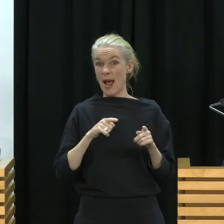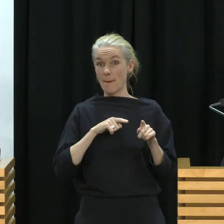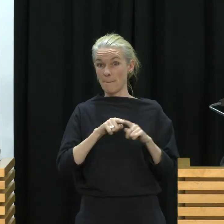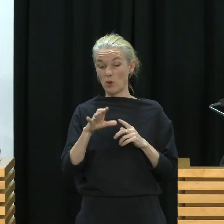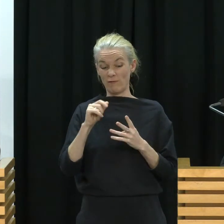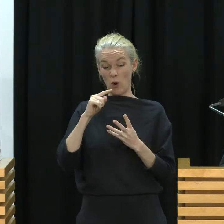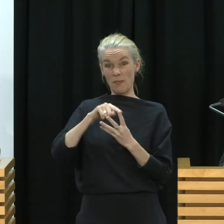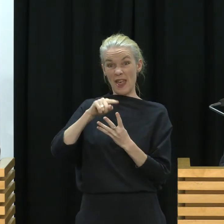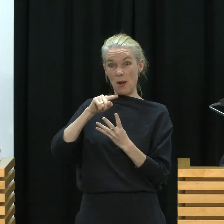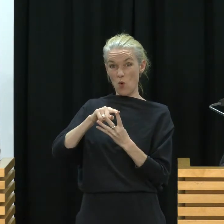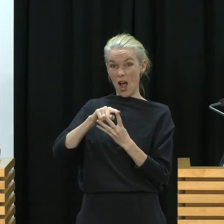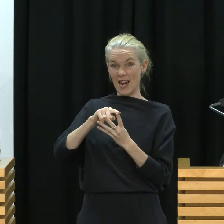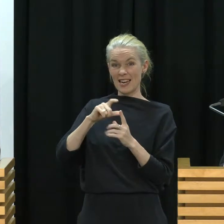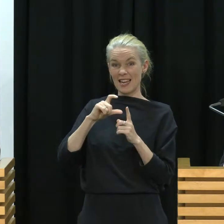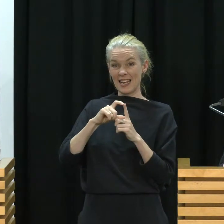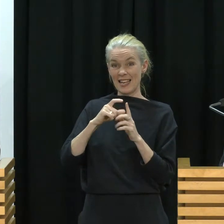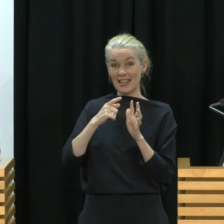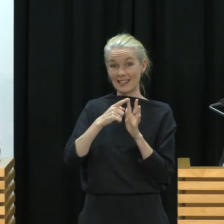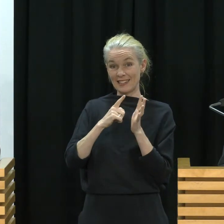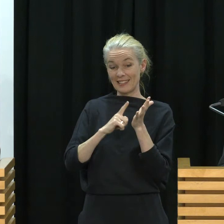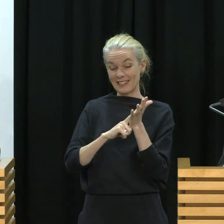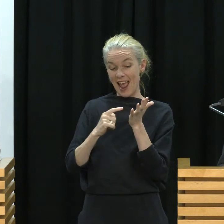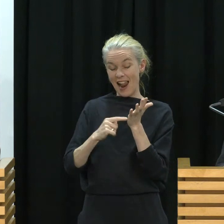clearly has got an